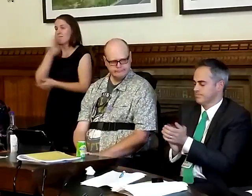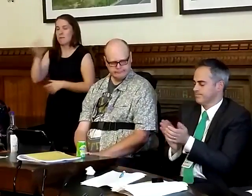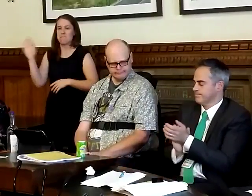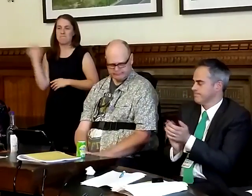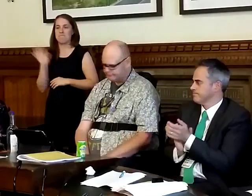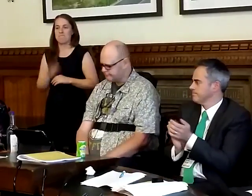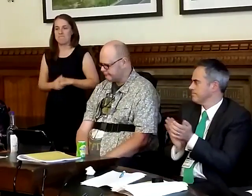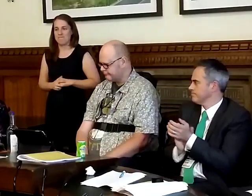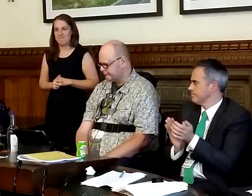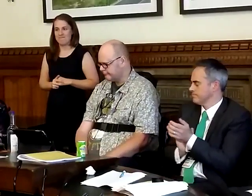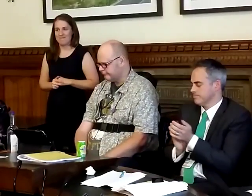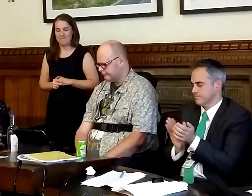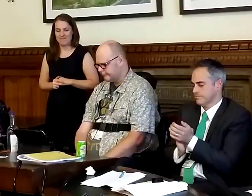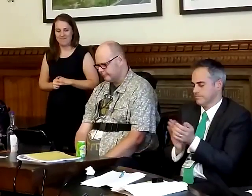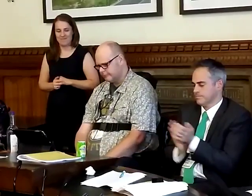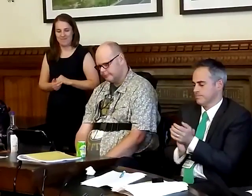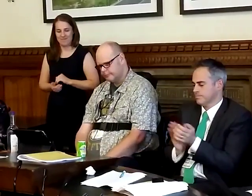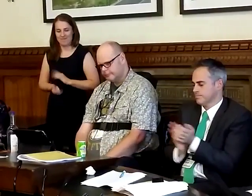Mm-hmm.